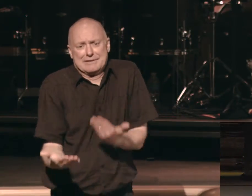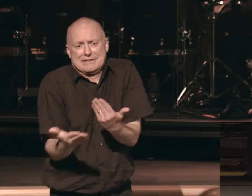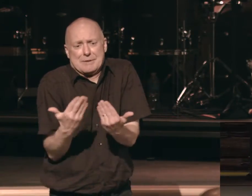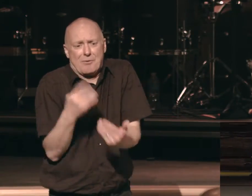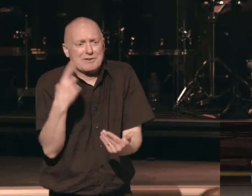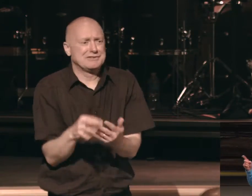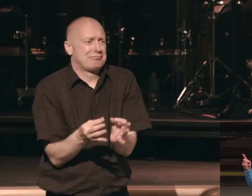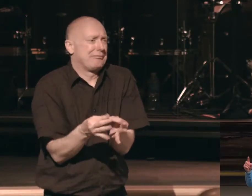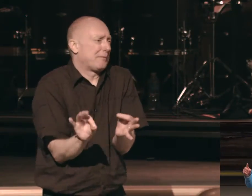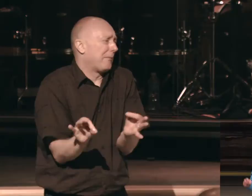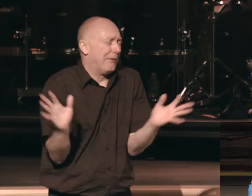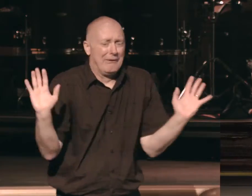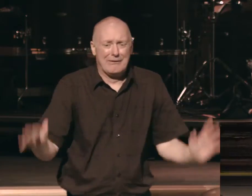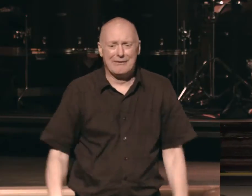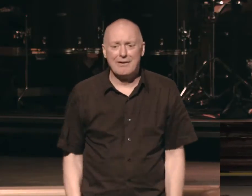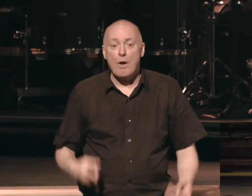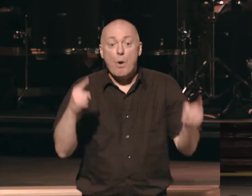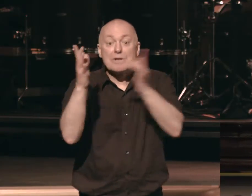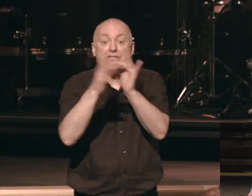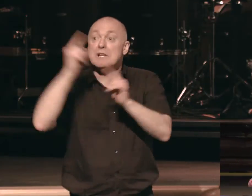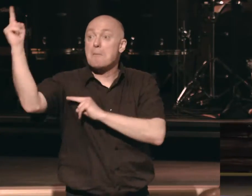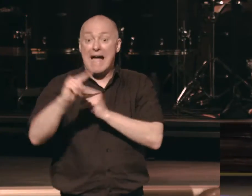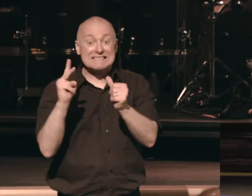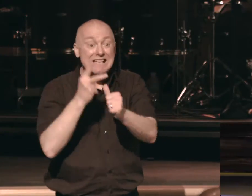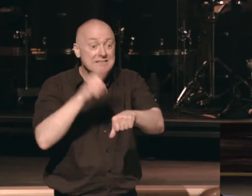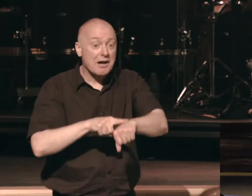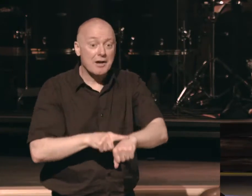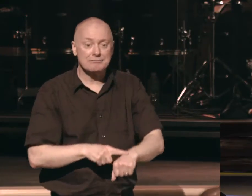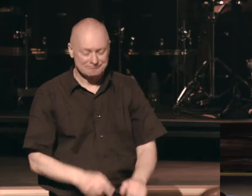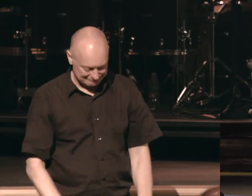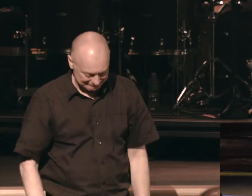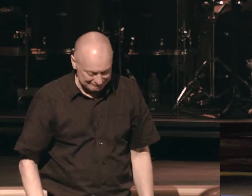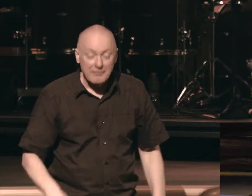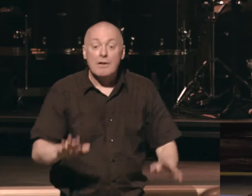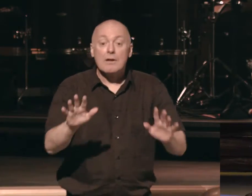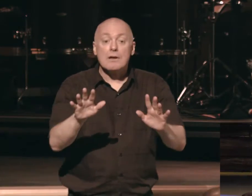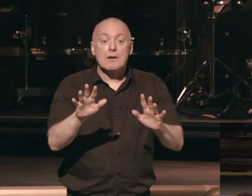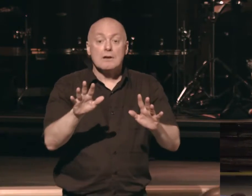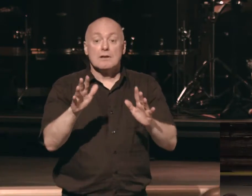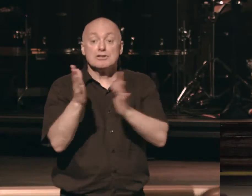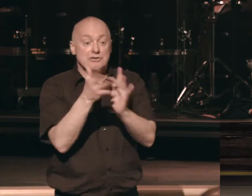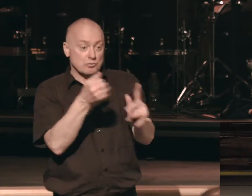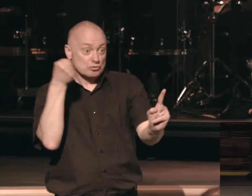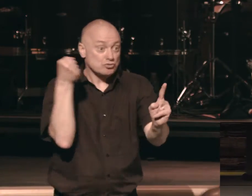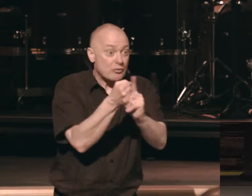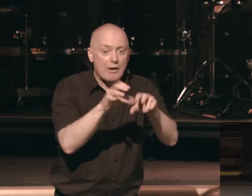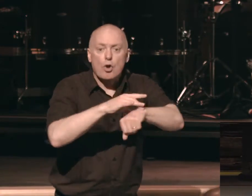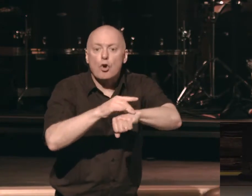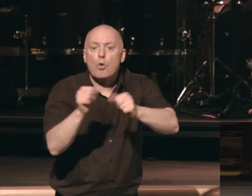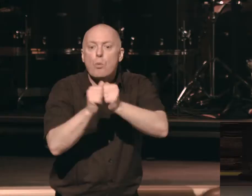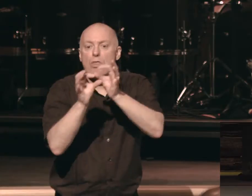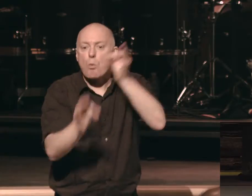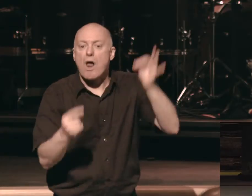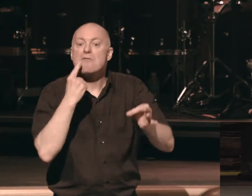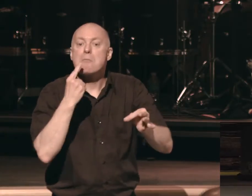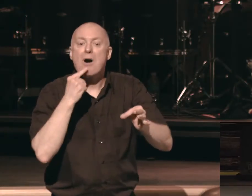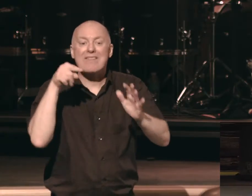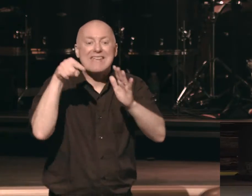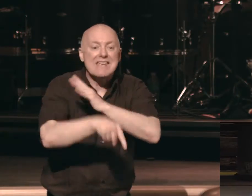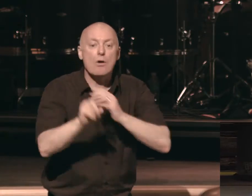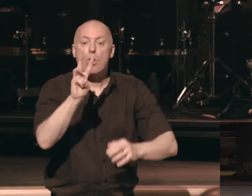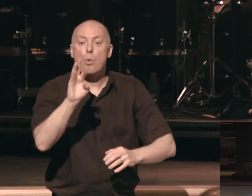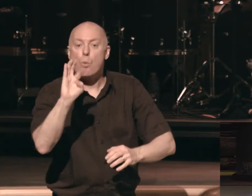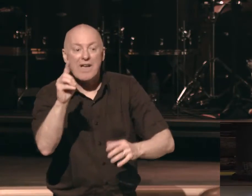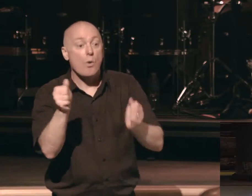to what he will do when he returns for the second time. What it says right here, he will strike the earth with the rod of his mouth. He will kill the wicked with the breath of his